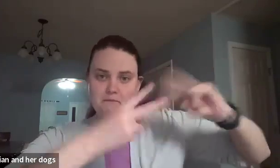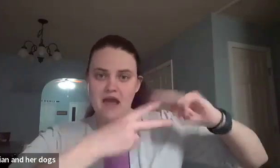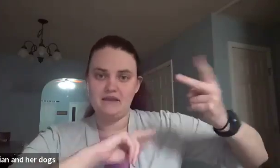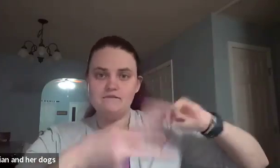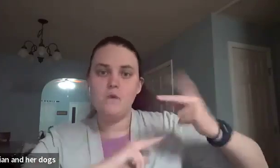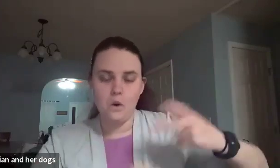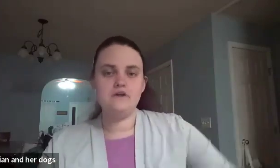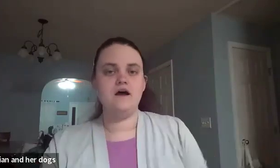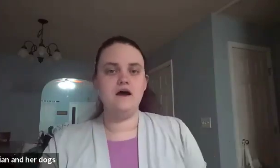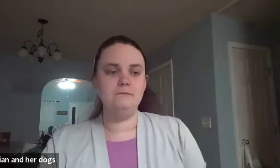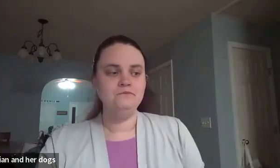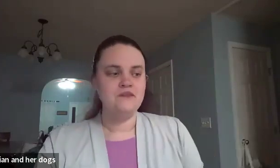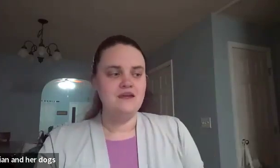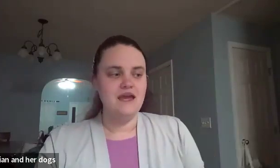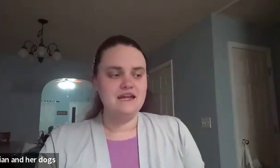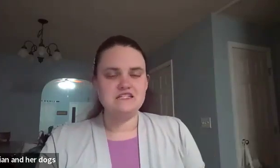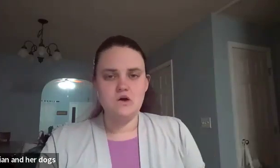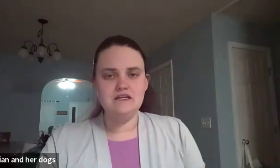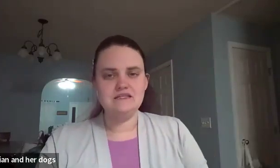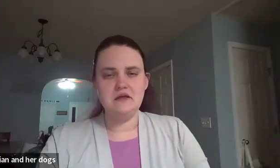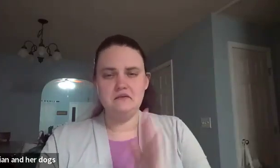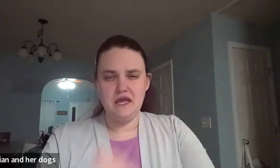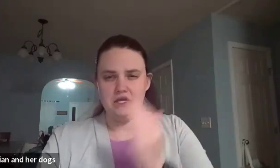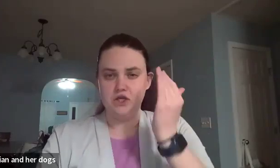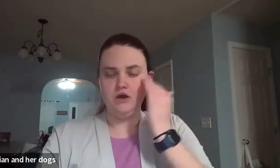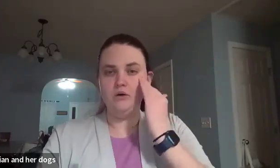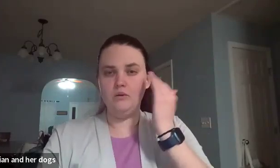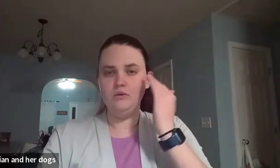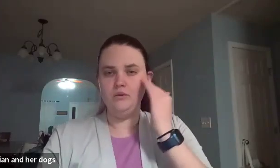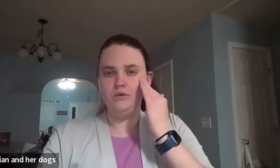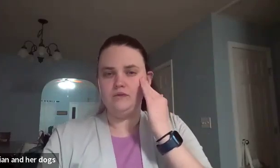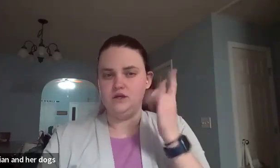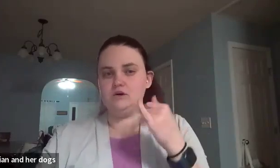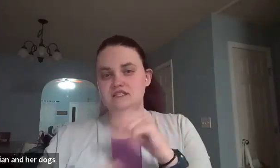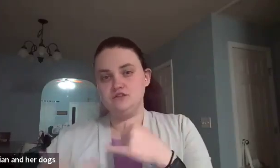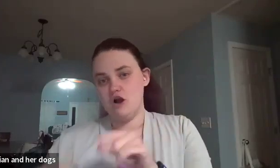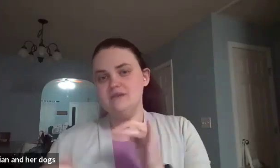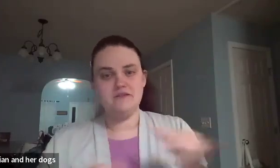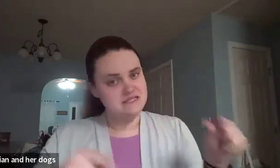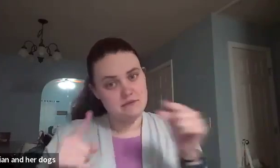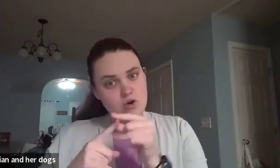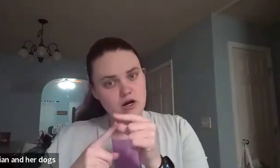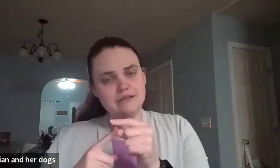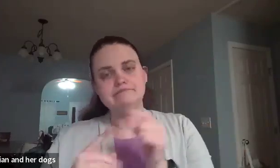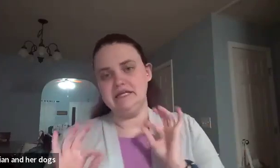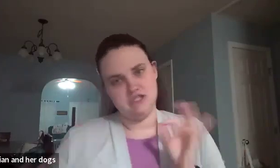them back and forth. And as long as like they know that you are still talking about that same word, it's